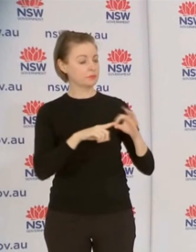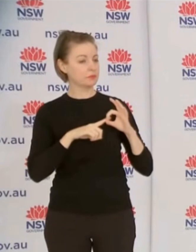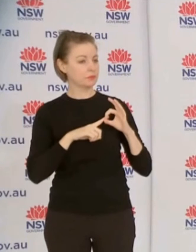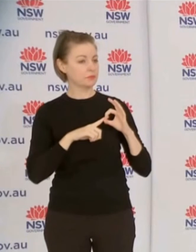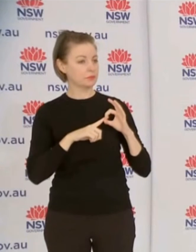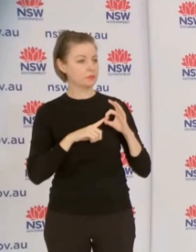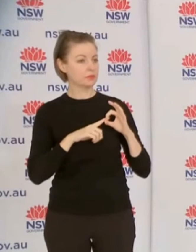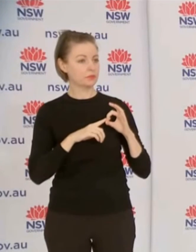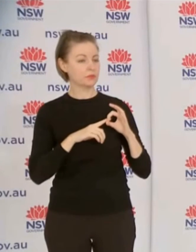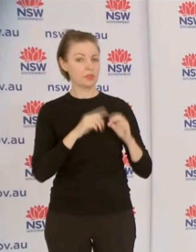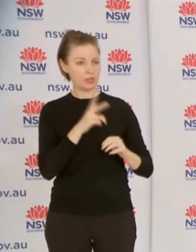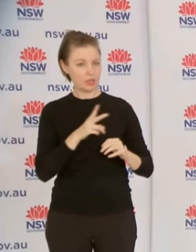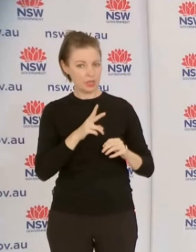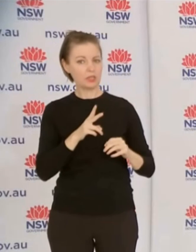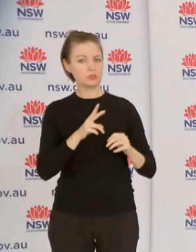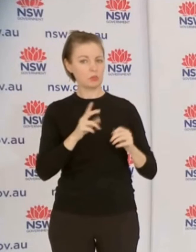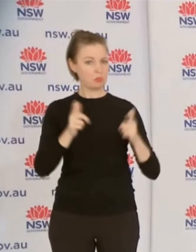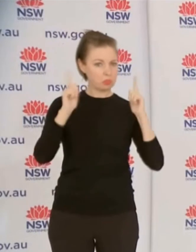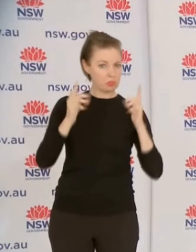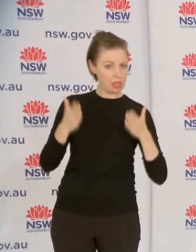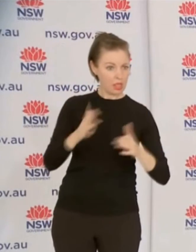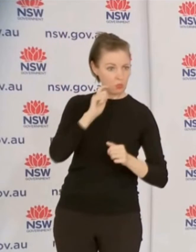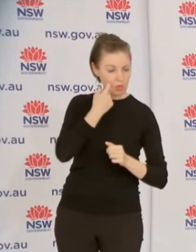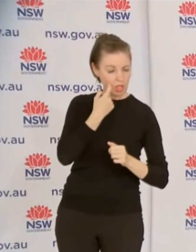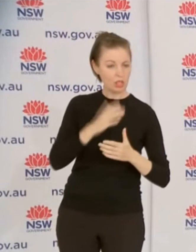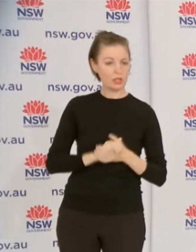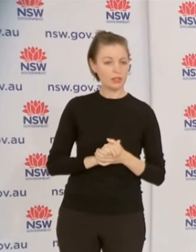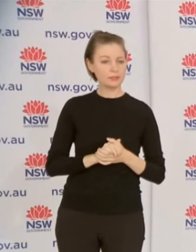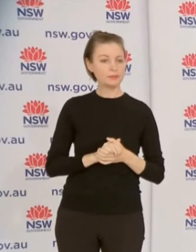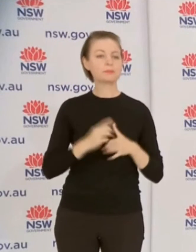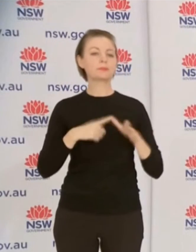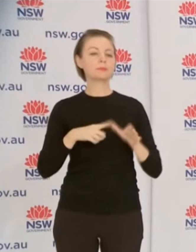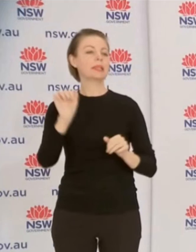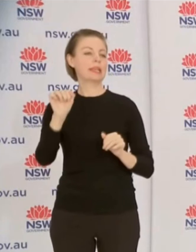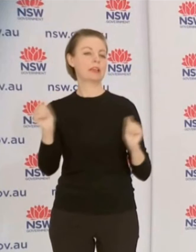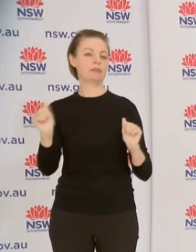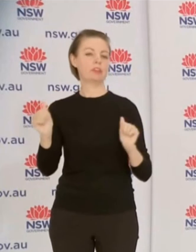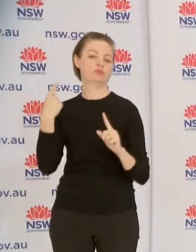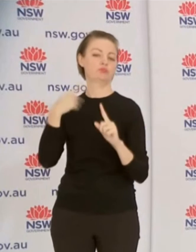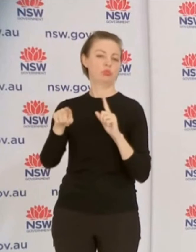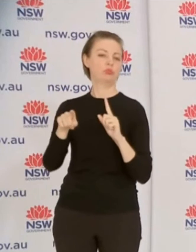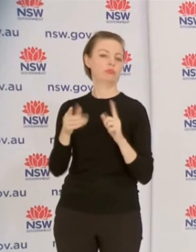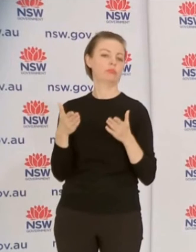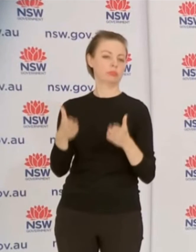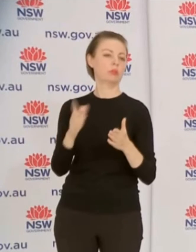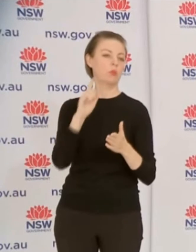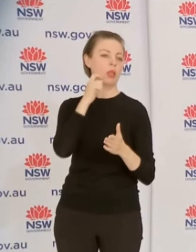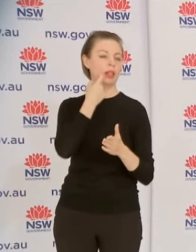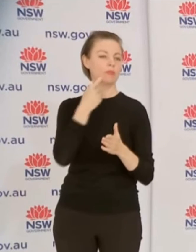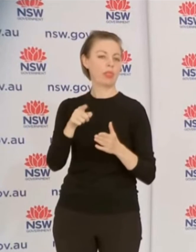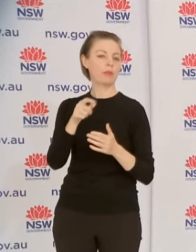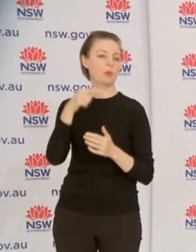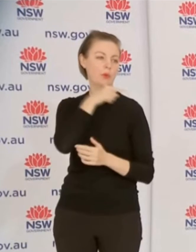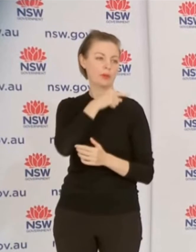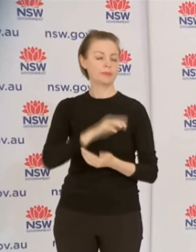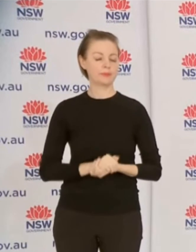But regrettably, whilst that case has been highlighted, there are hundreds and hundreds of other cases like that. And I just